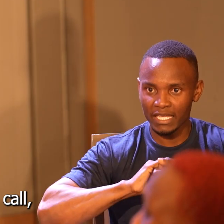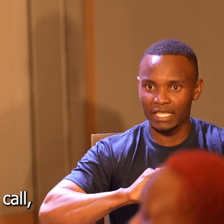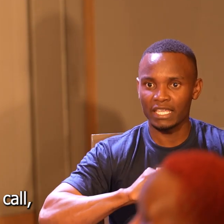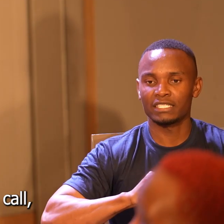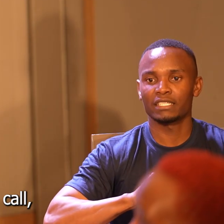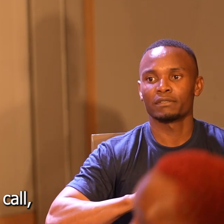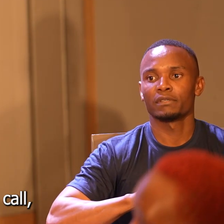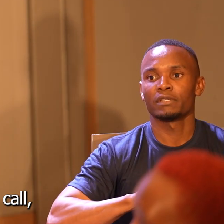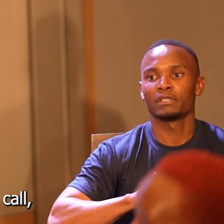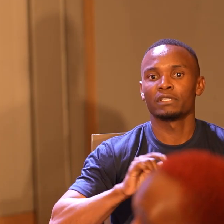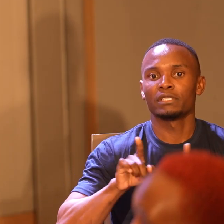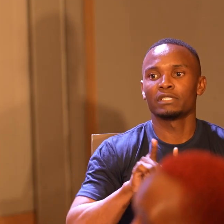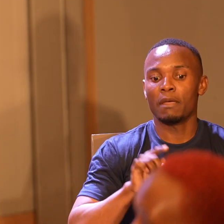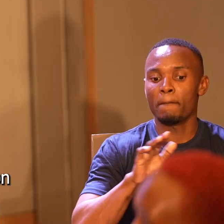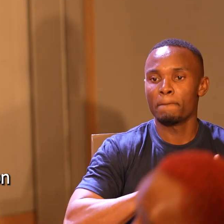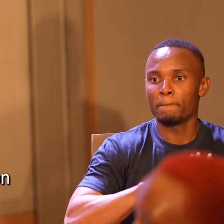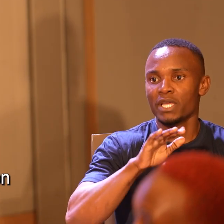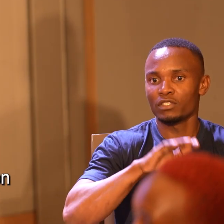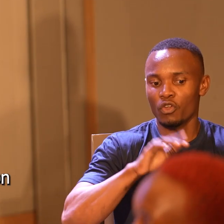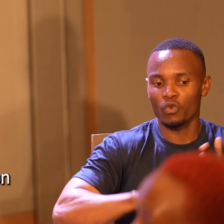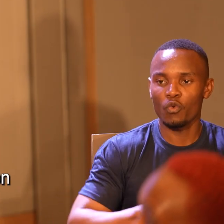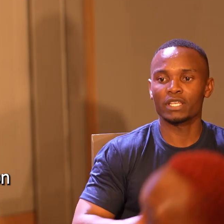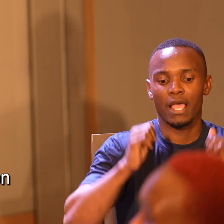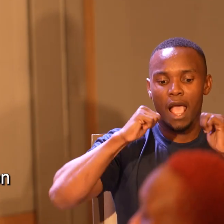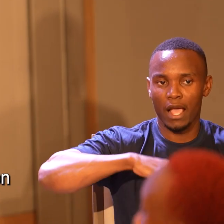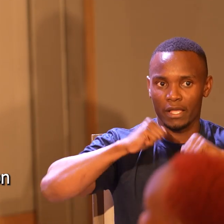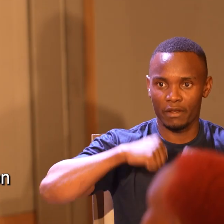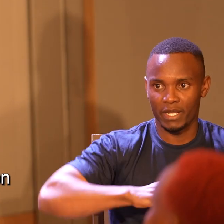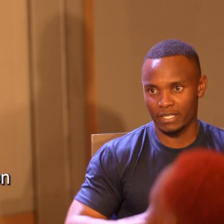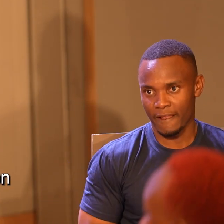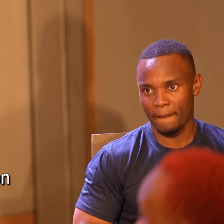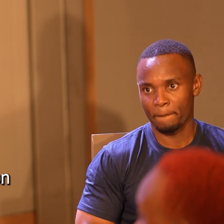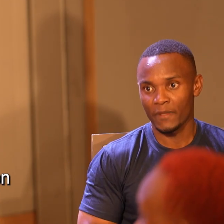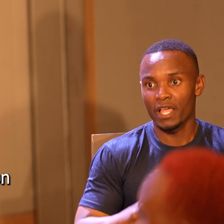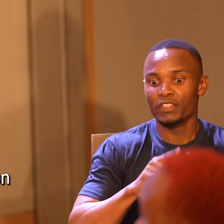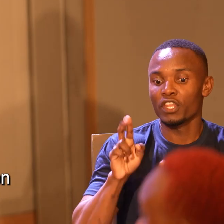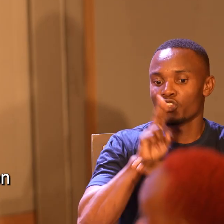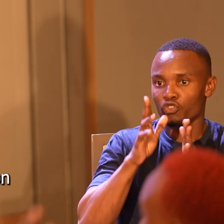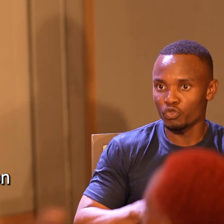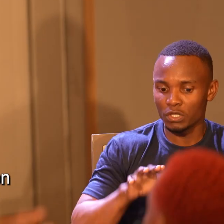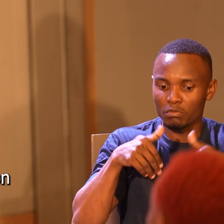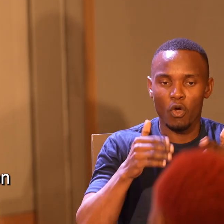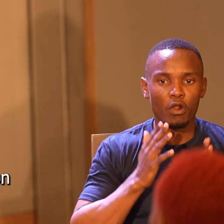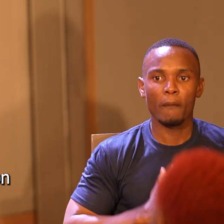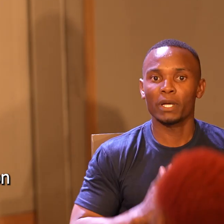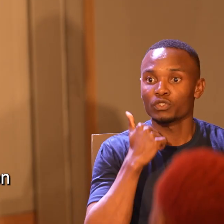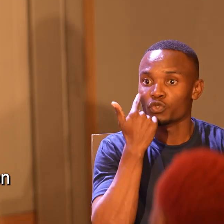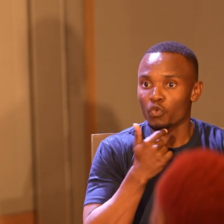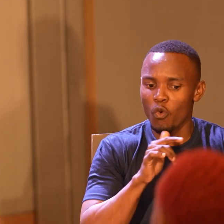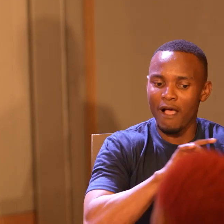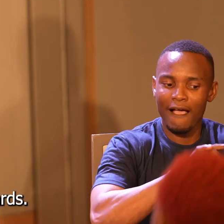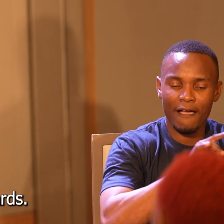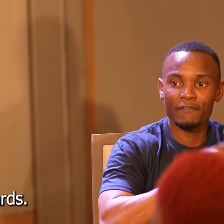and based on what we call consensus, so that the users or the persons who will be